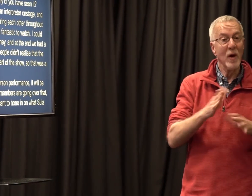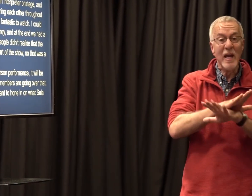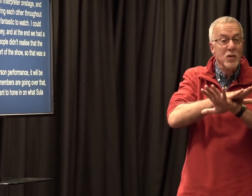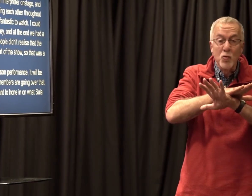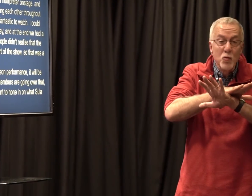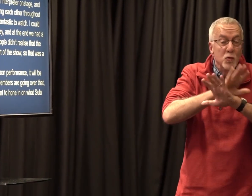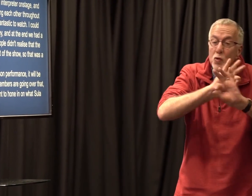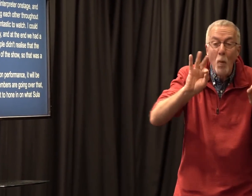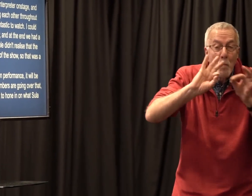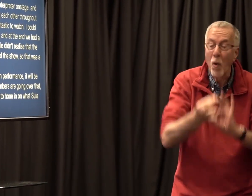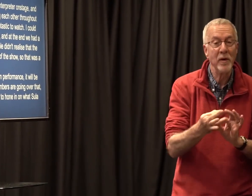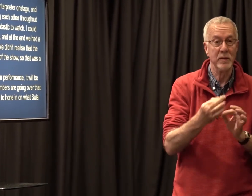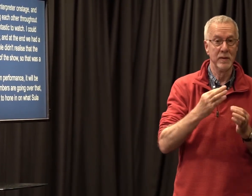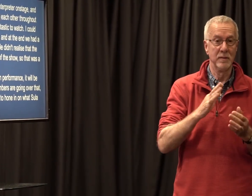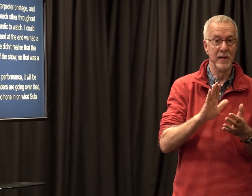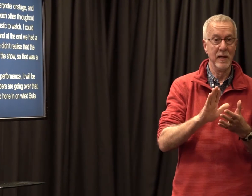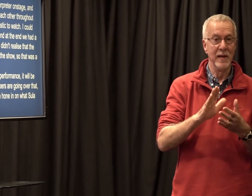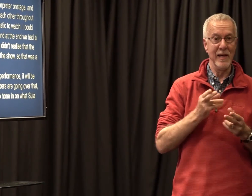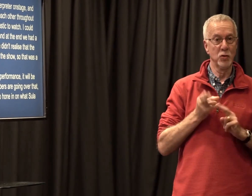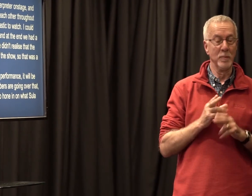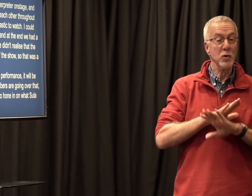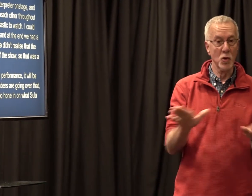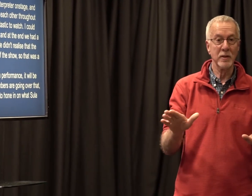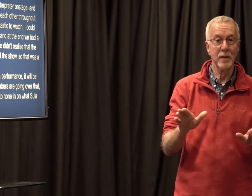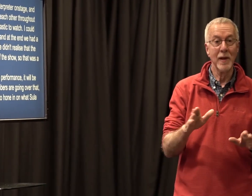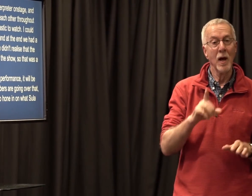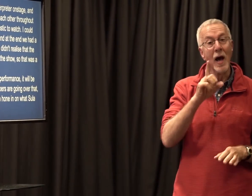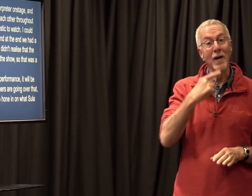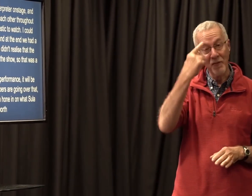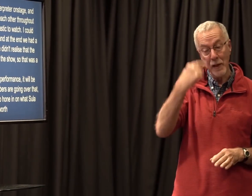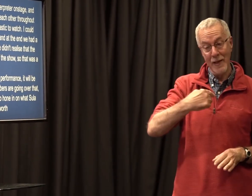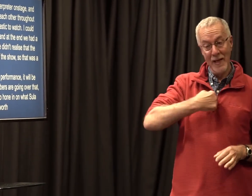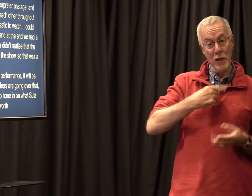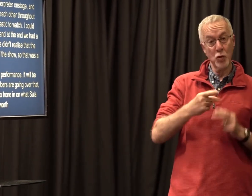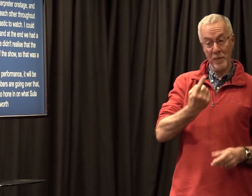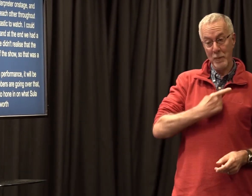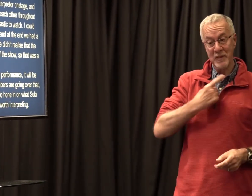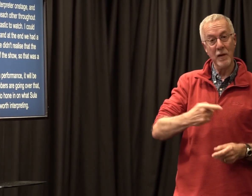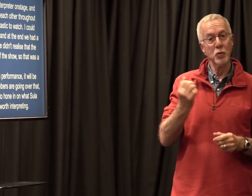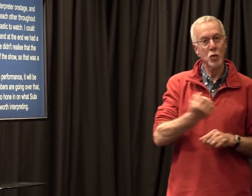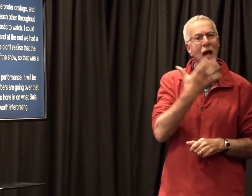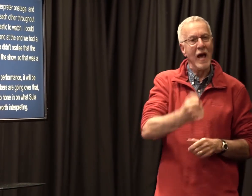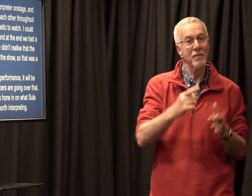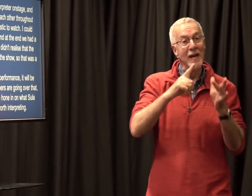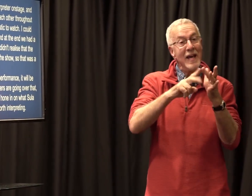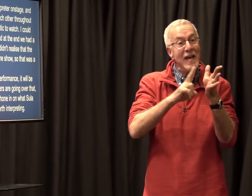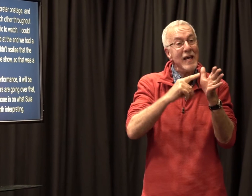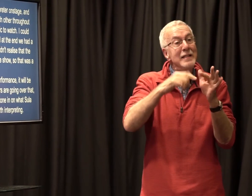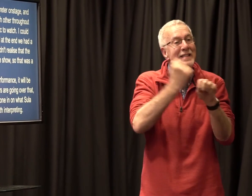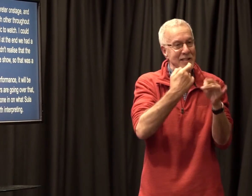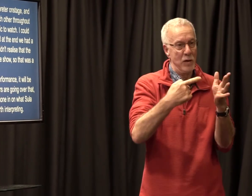sometimes a show is not worth interpreting. And I think